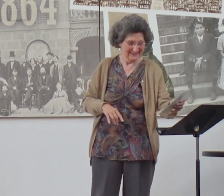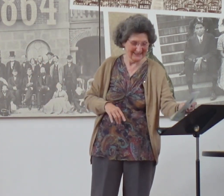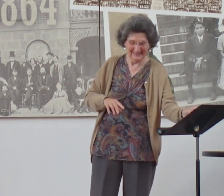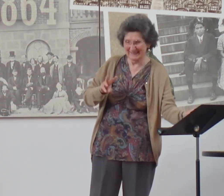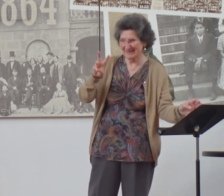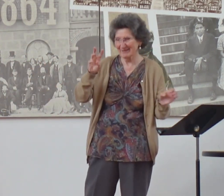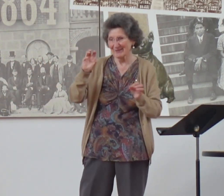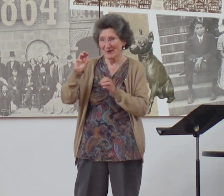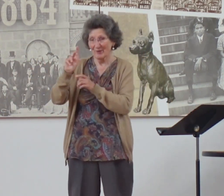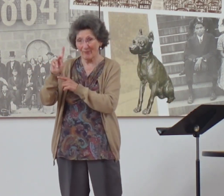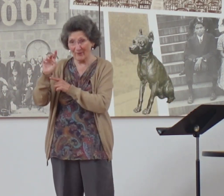intelligent,